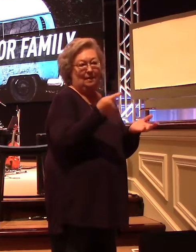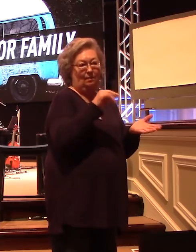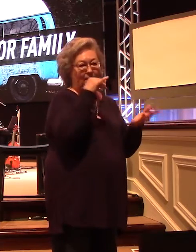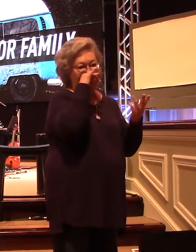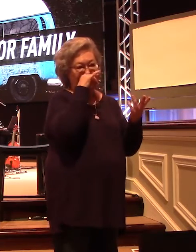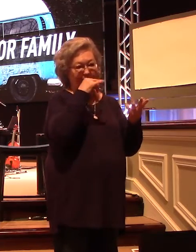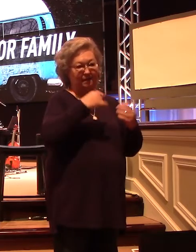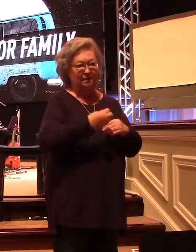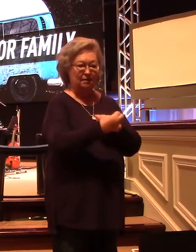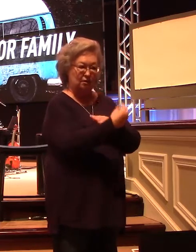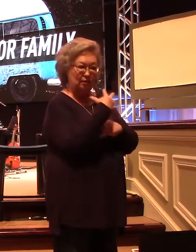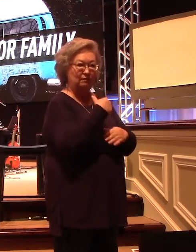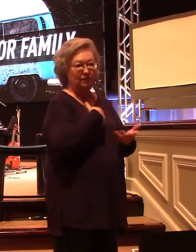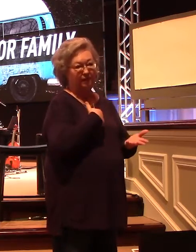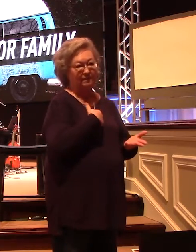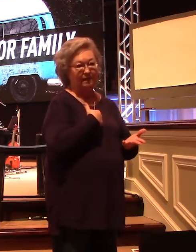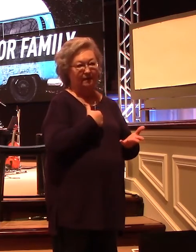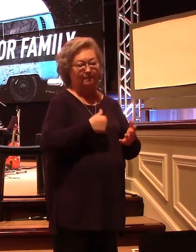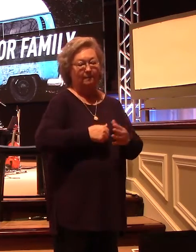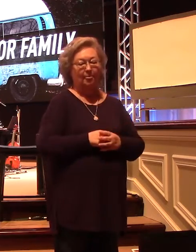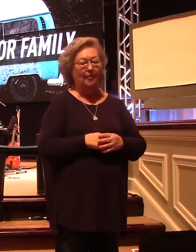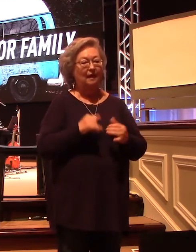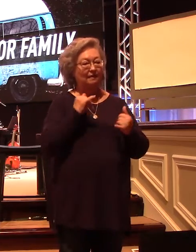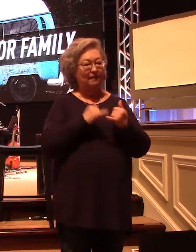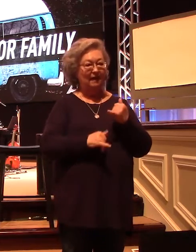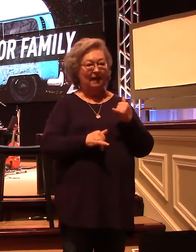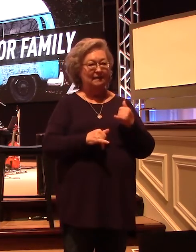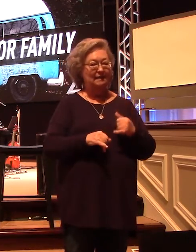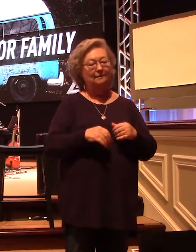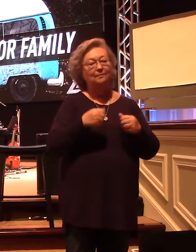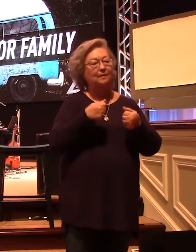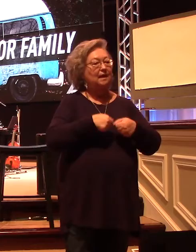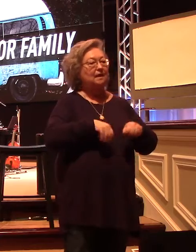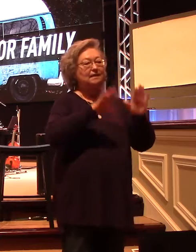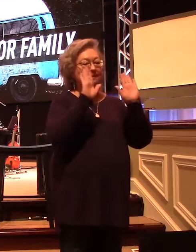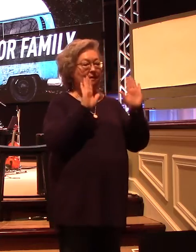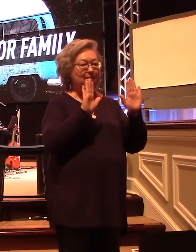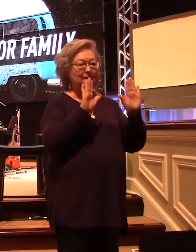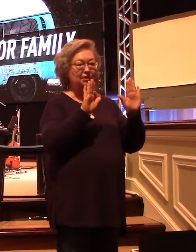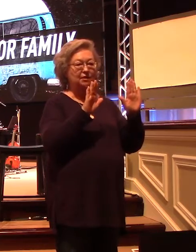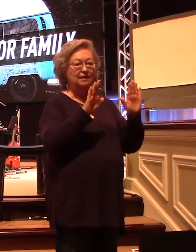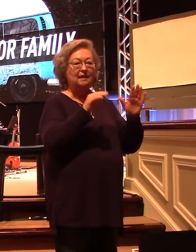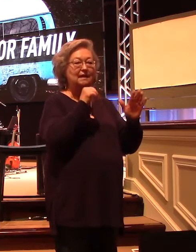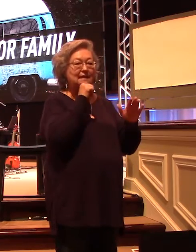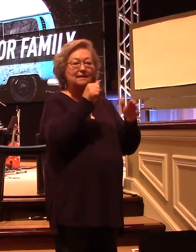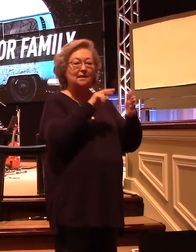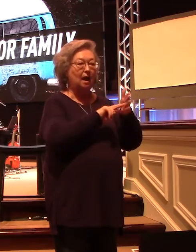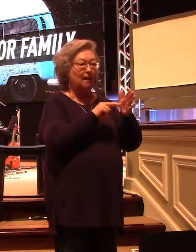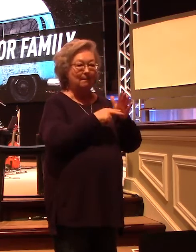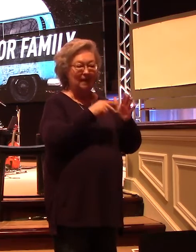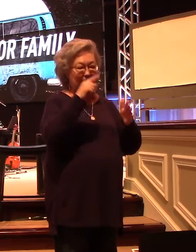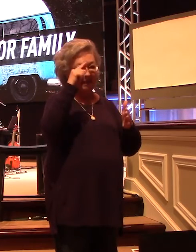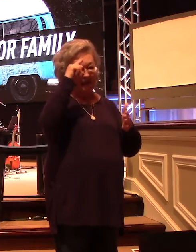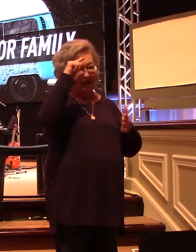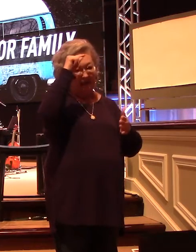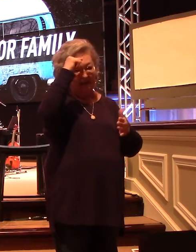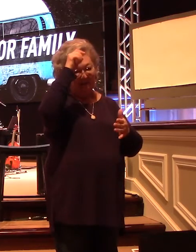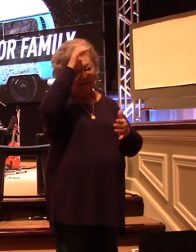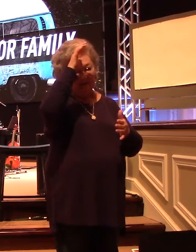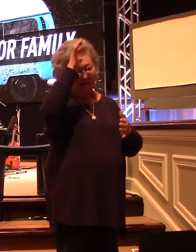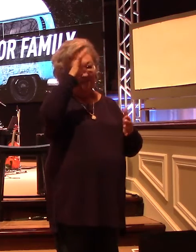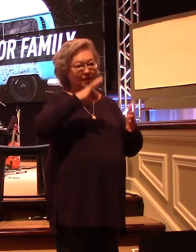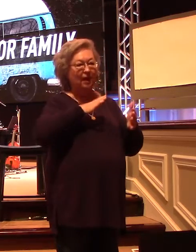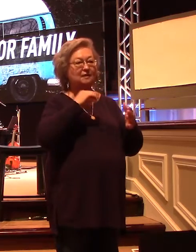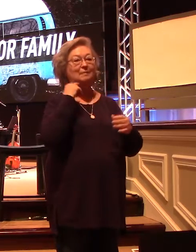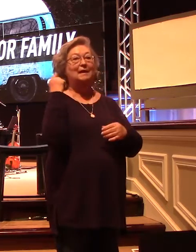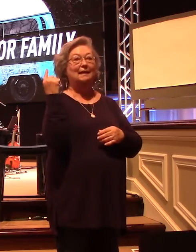influence. And then the last thing, submission is not, it does not mean that the husband is always right. This is a very important point, so